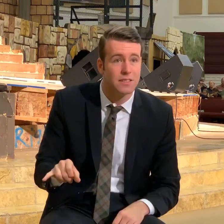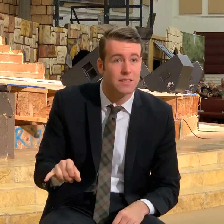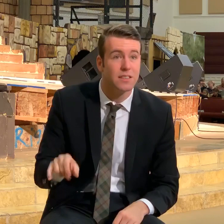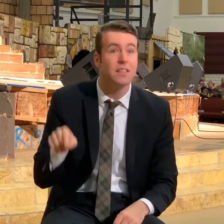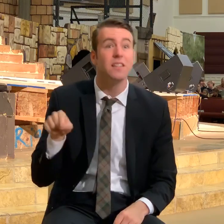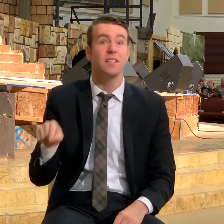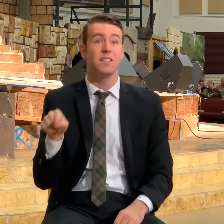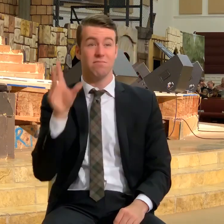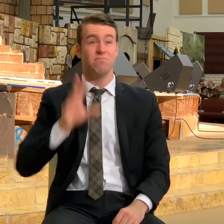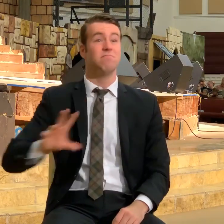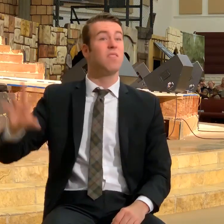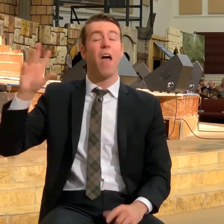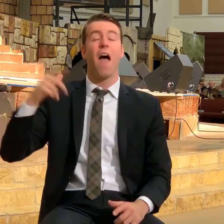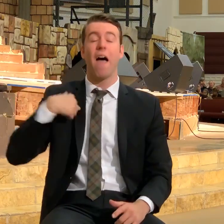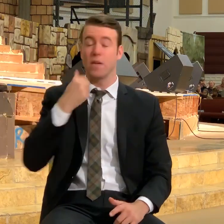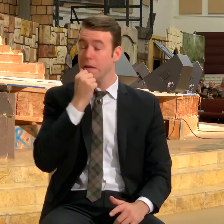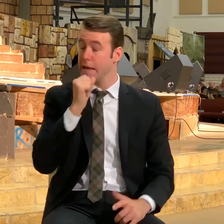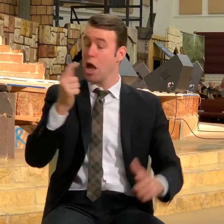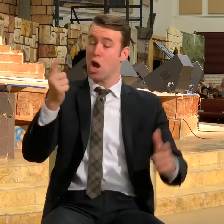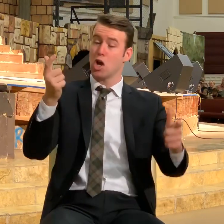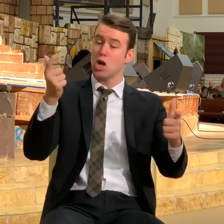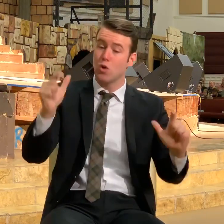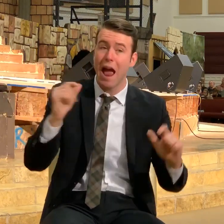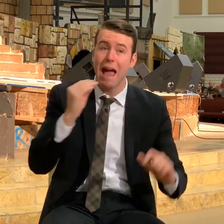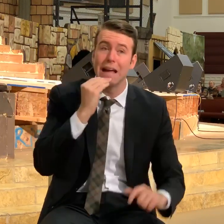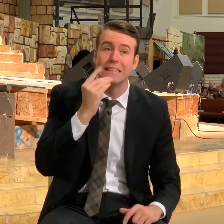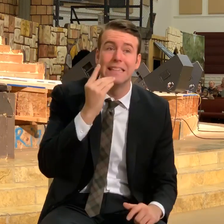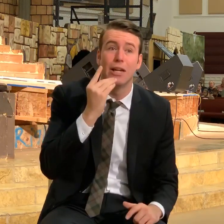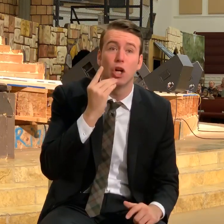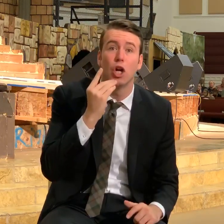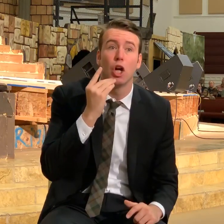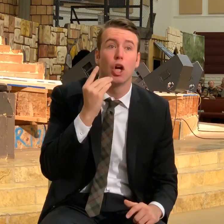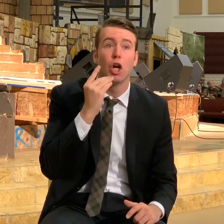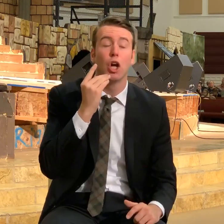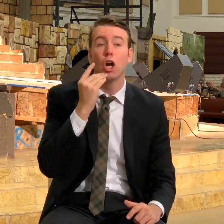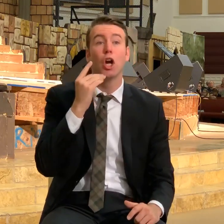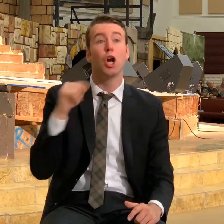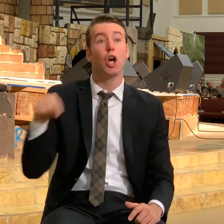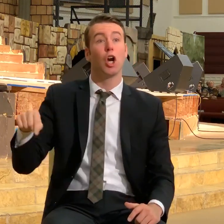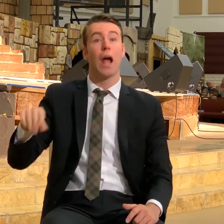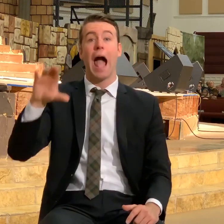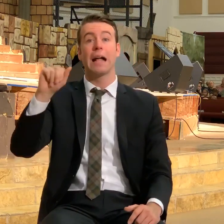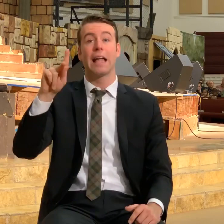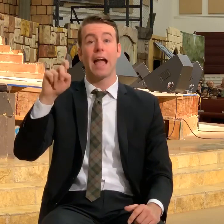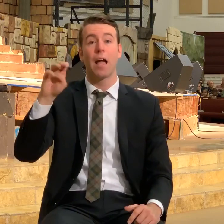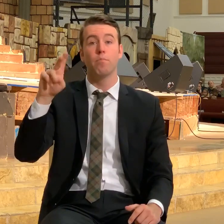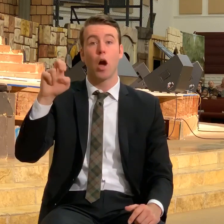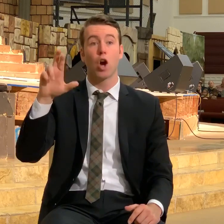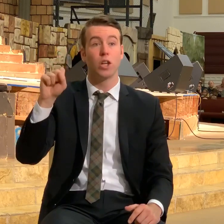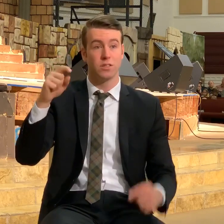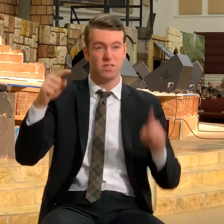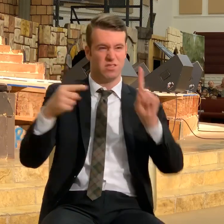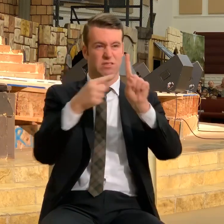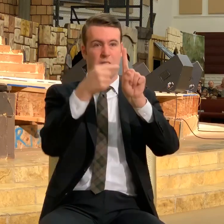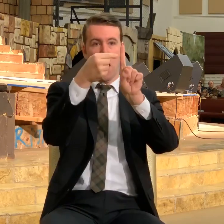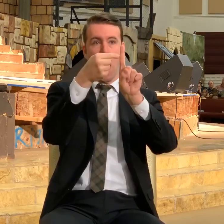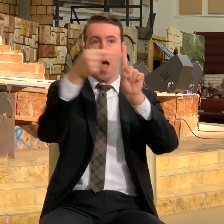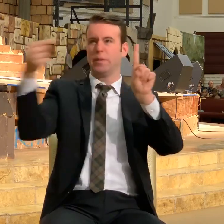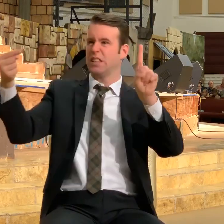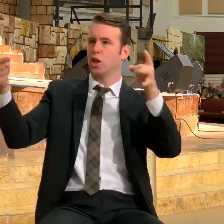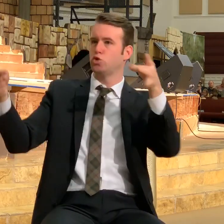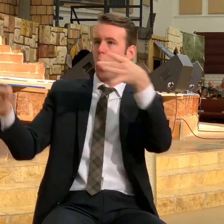They would have grand dinners. And at a certain point in the party, the cake mockers, or the